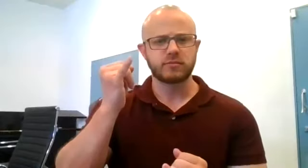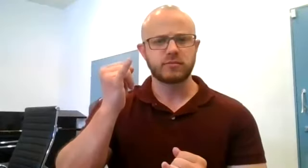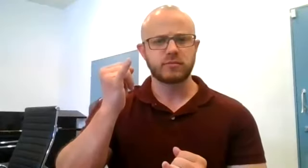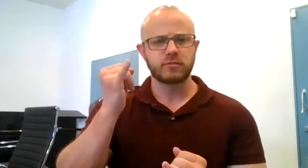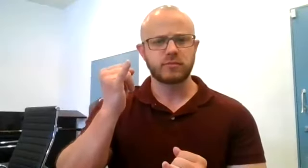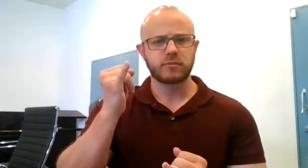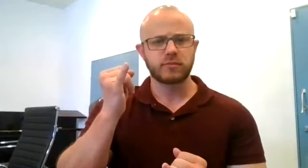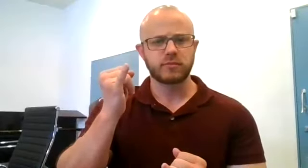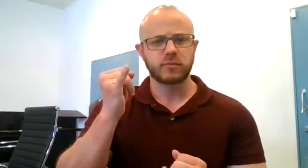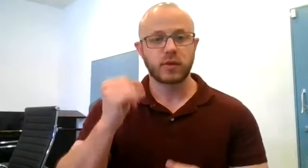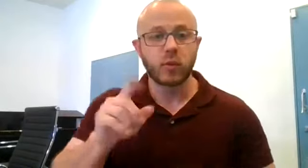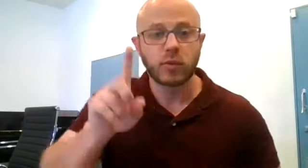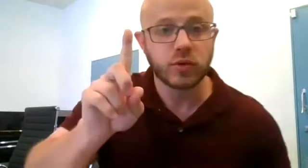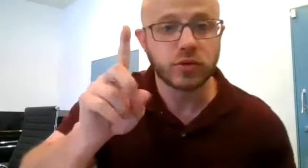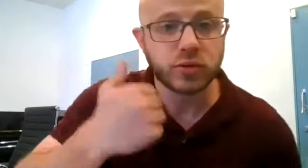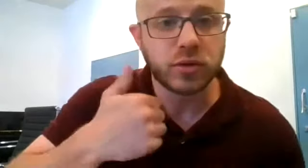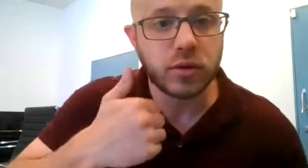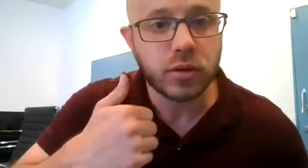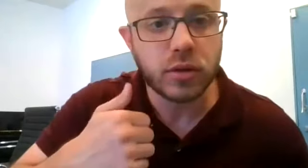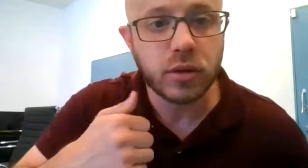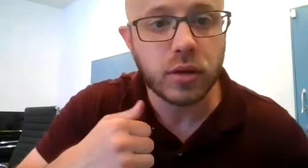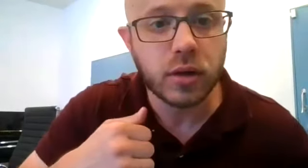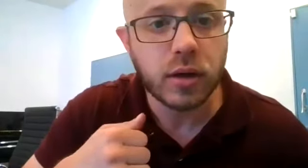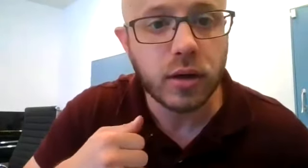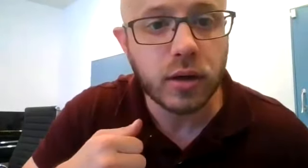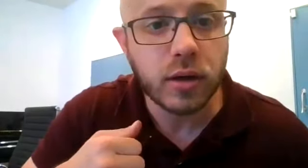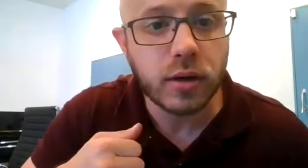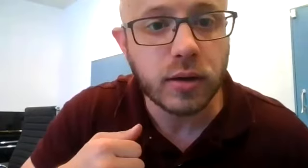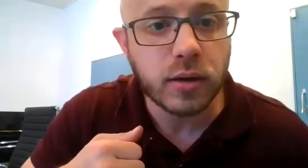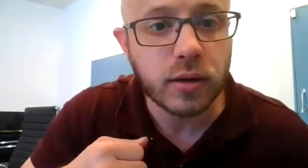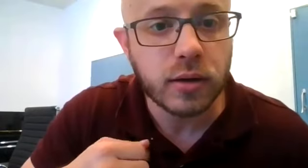This is thin. Oops, there's a question, sorry.